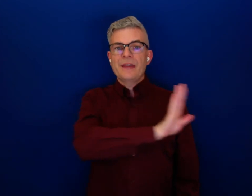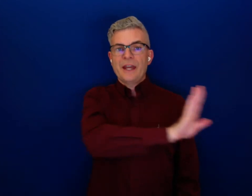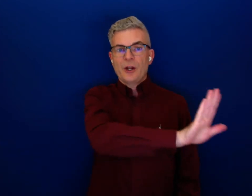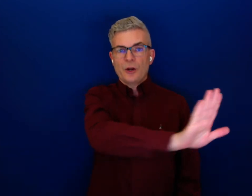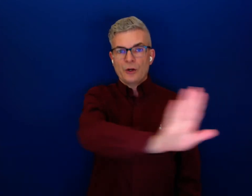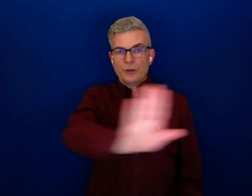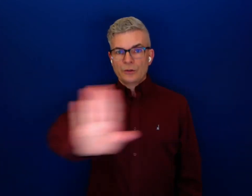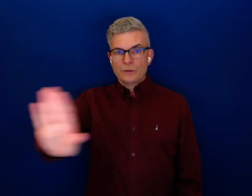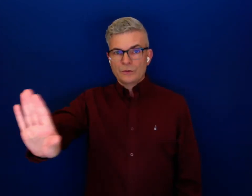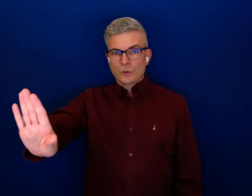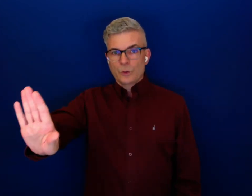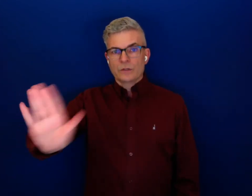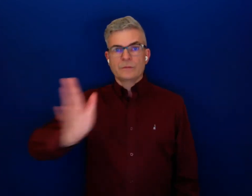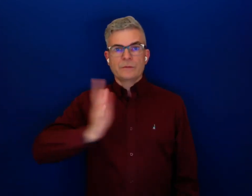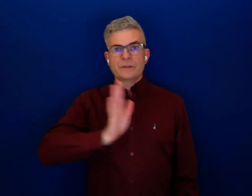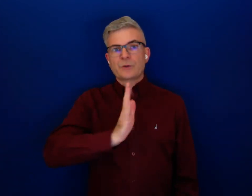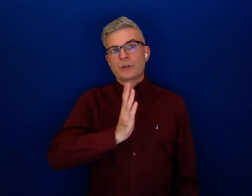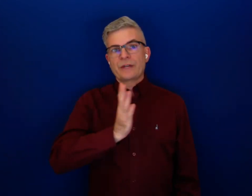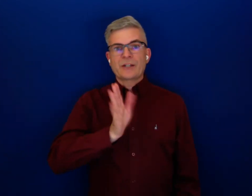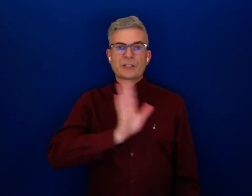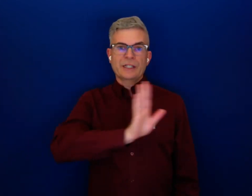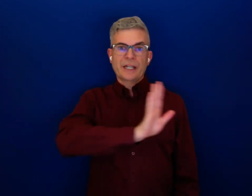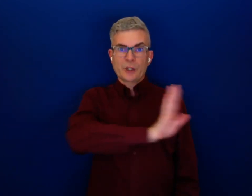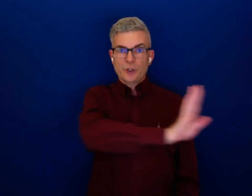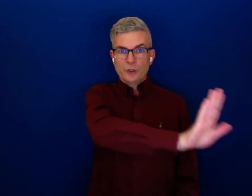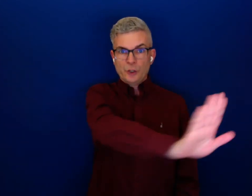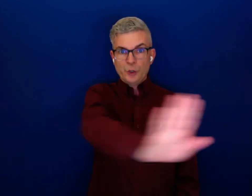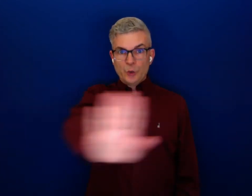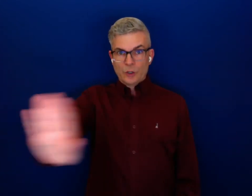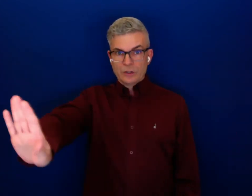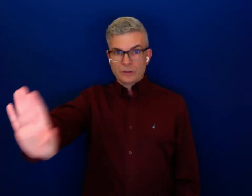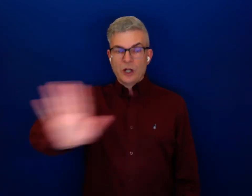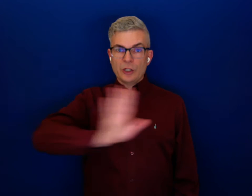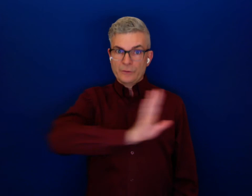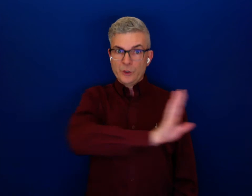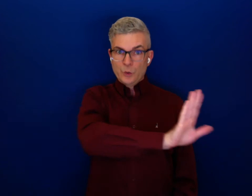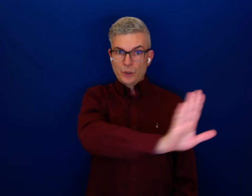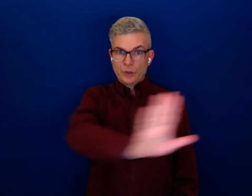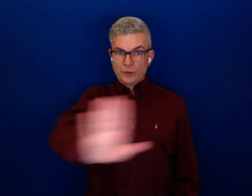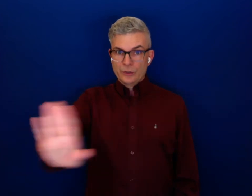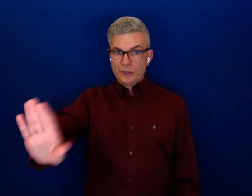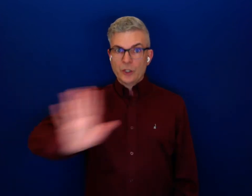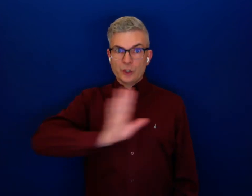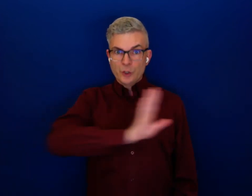Their, or sort of actually like your, all of